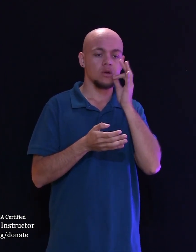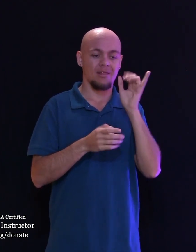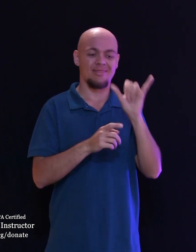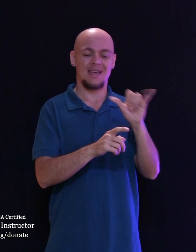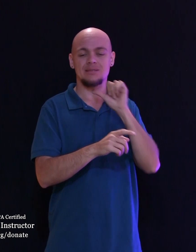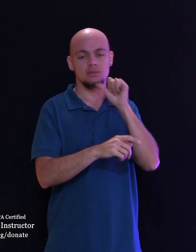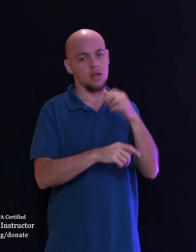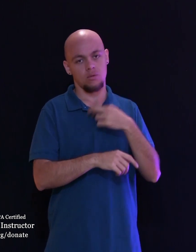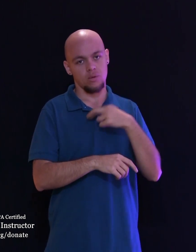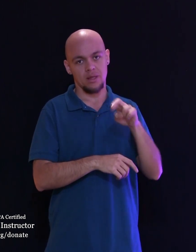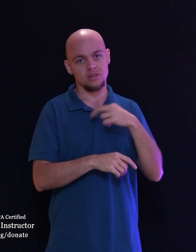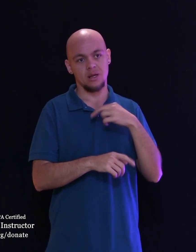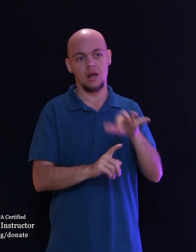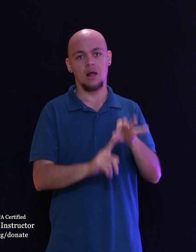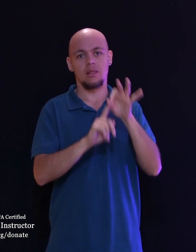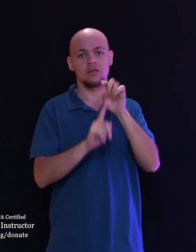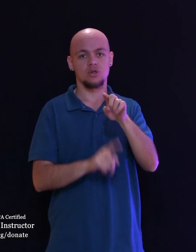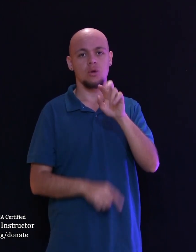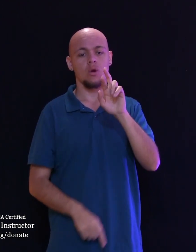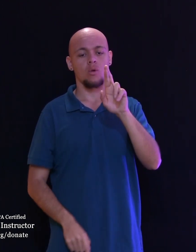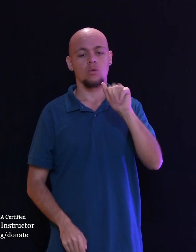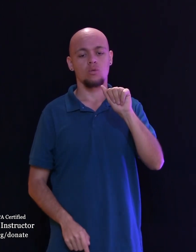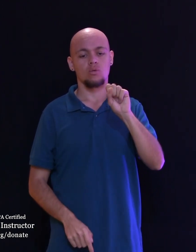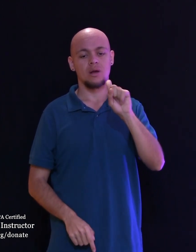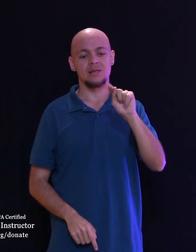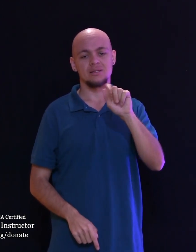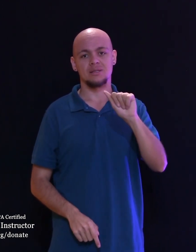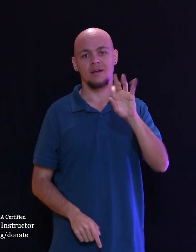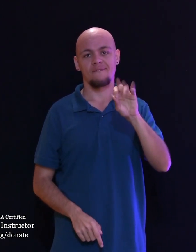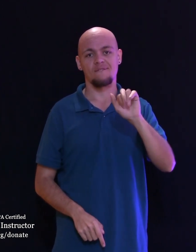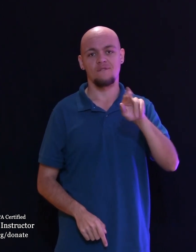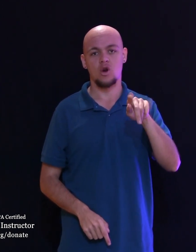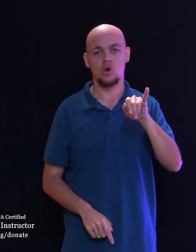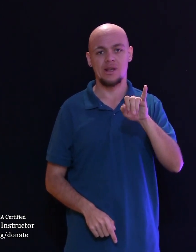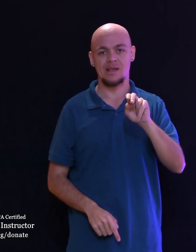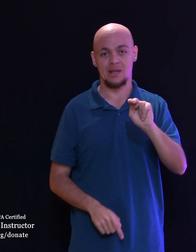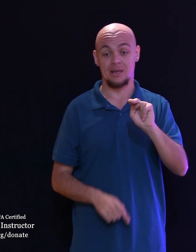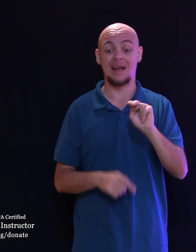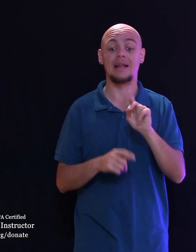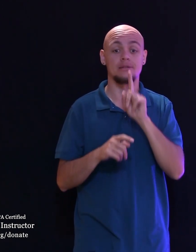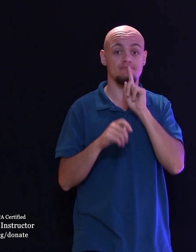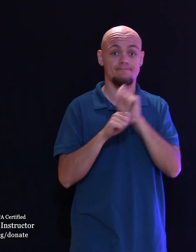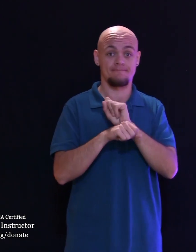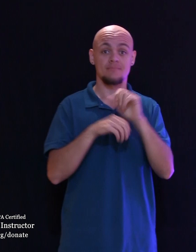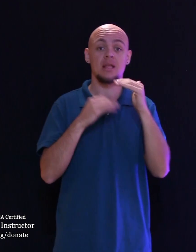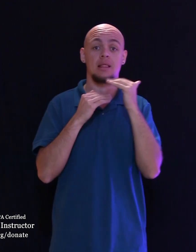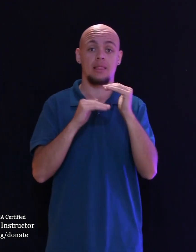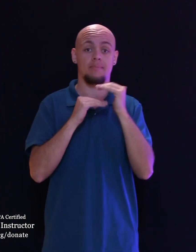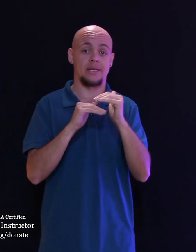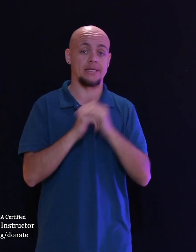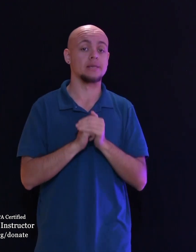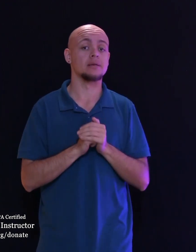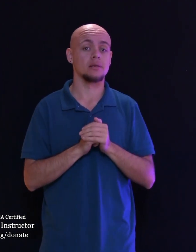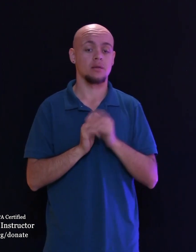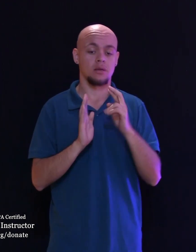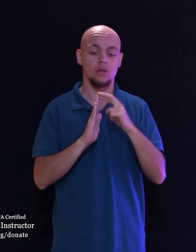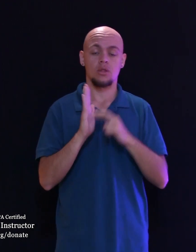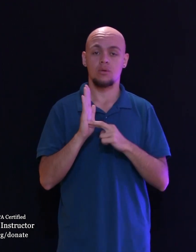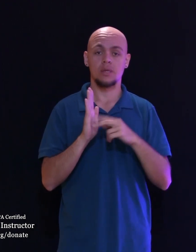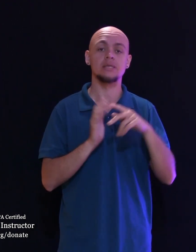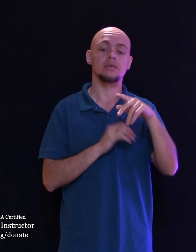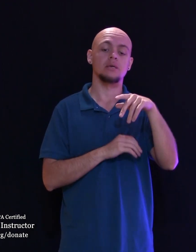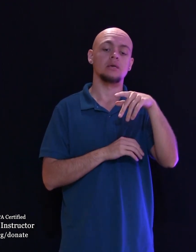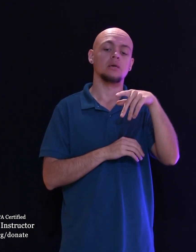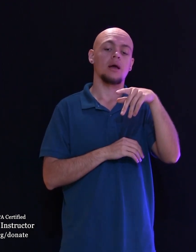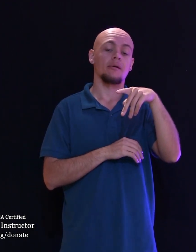pot, that's not a practice of your religion unless you're a Rastafarian. And then it's very limited. There are very strict rules on that. The